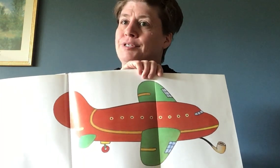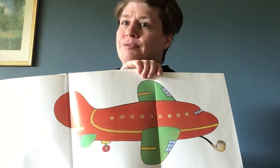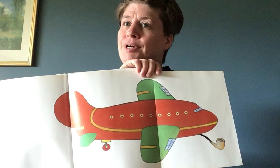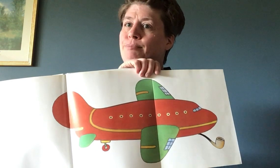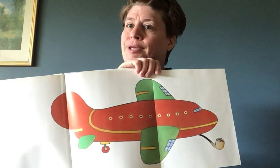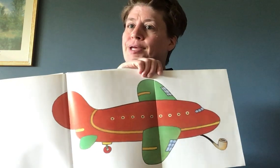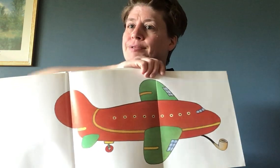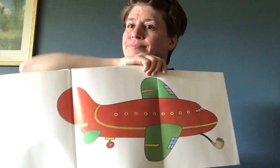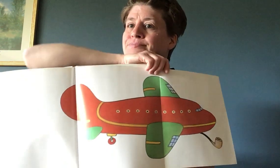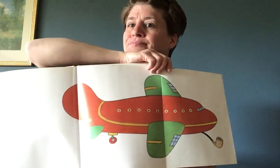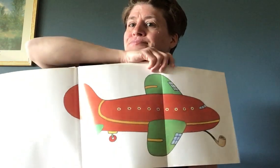you, airplane.